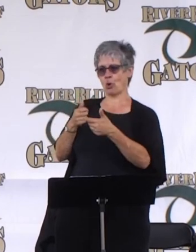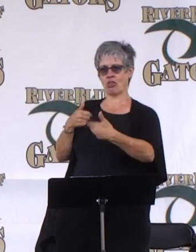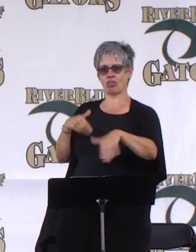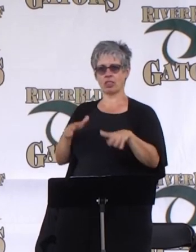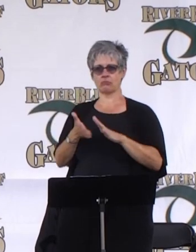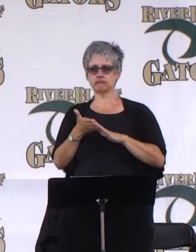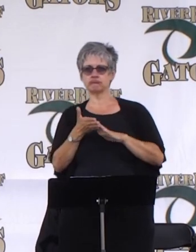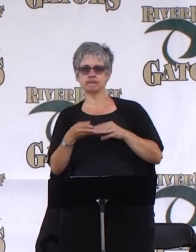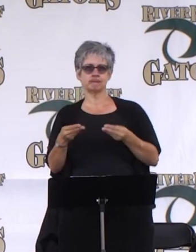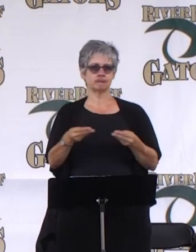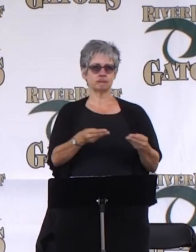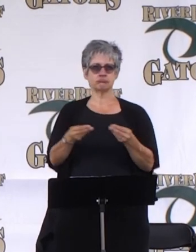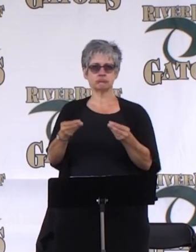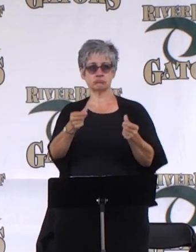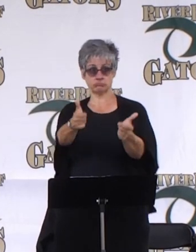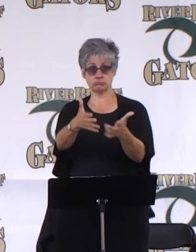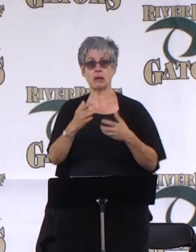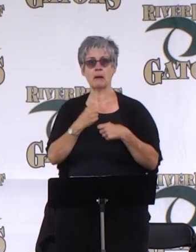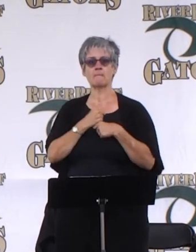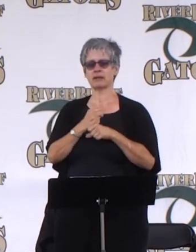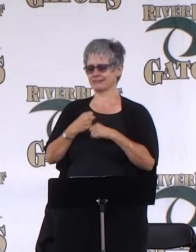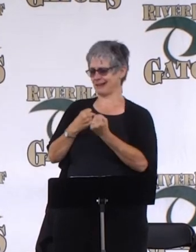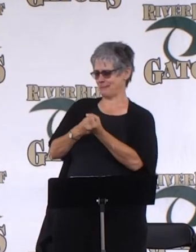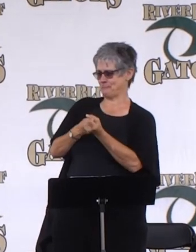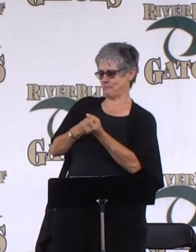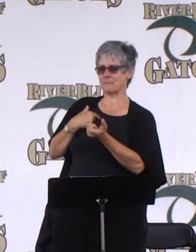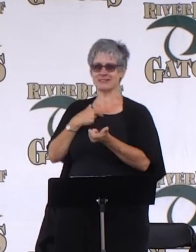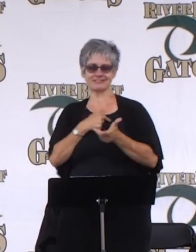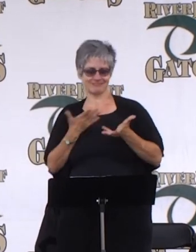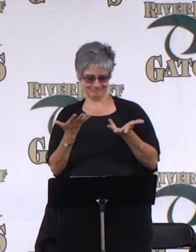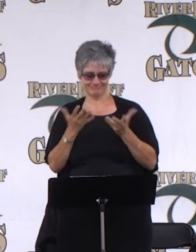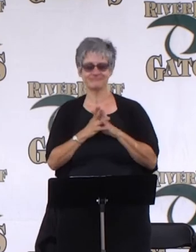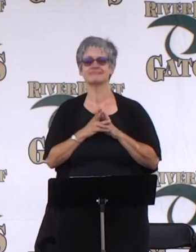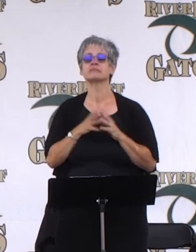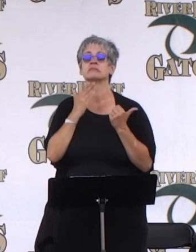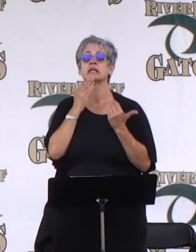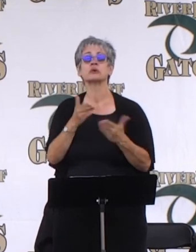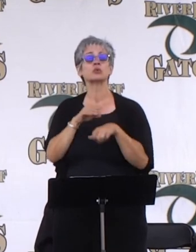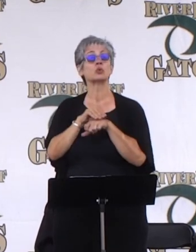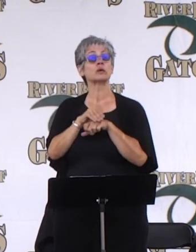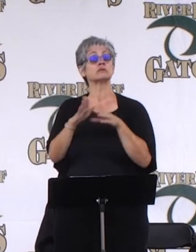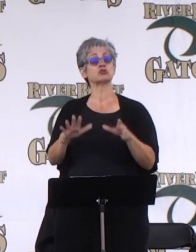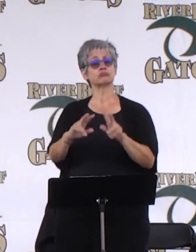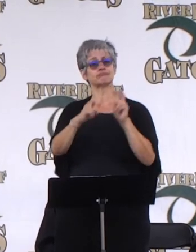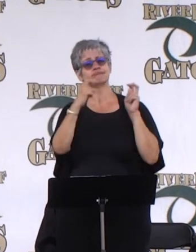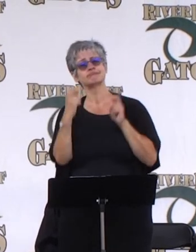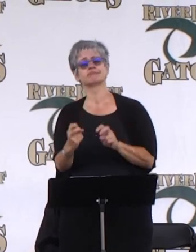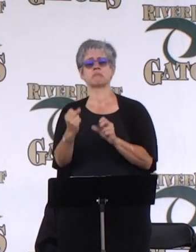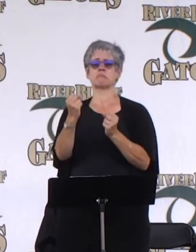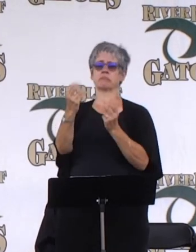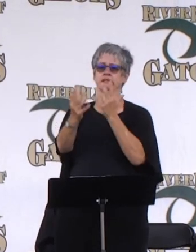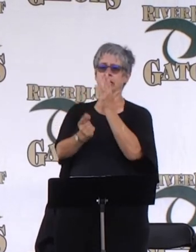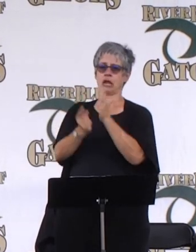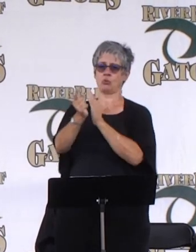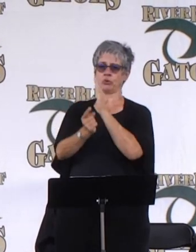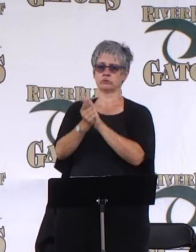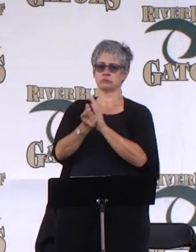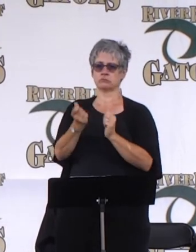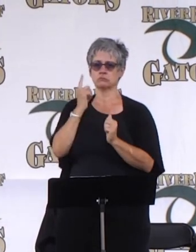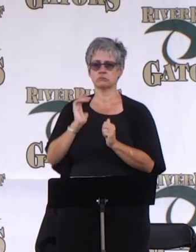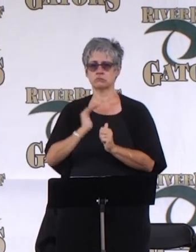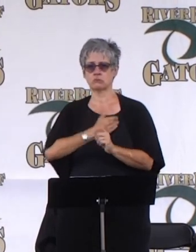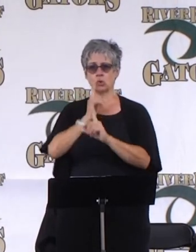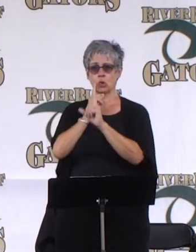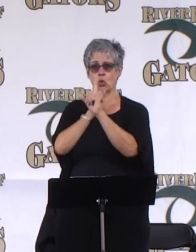us. Thank you to our counselors who have spent many hours with us to understand our goals and individual needs, coming up tirelessly